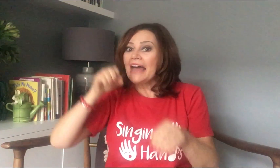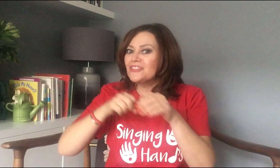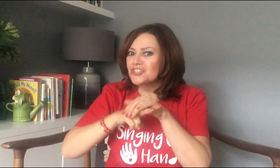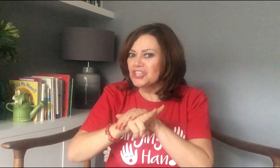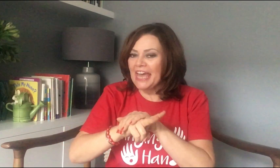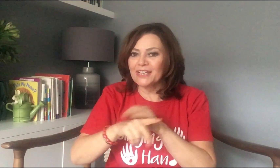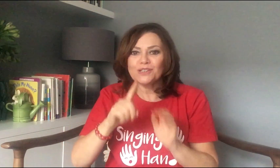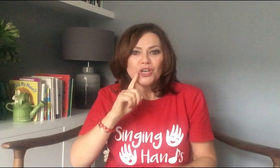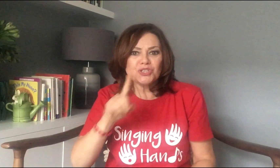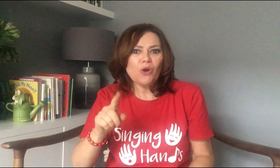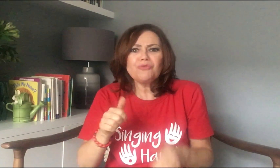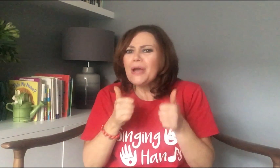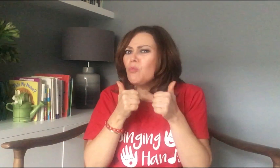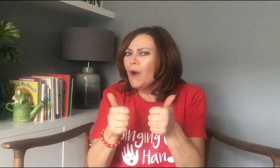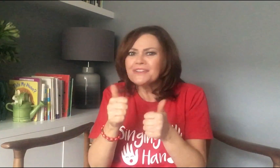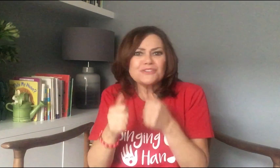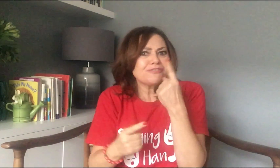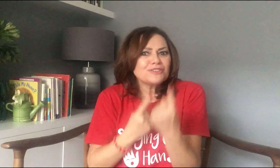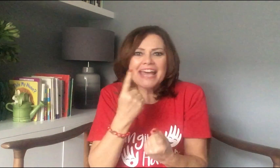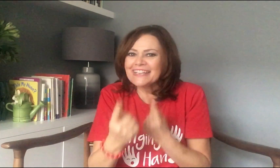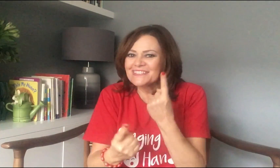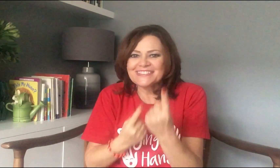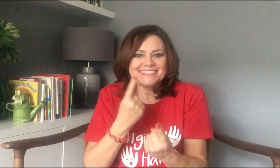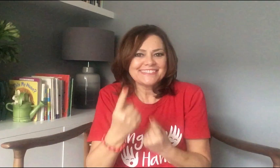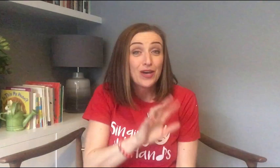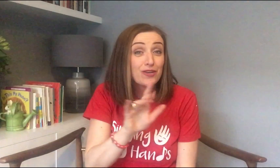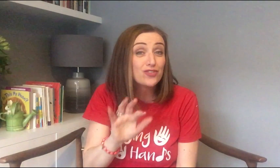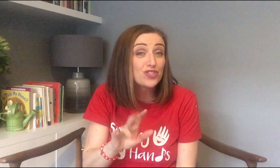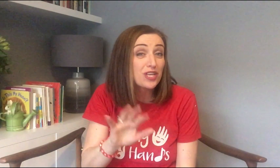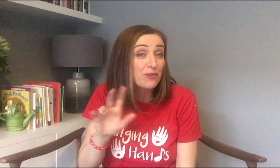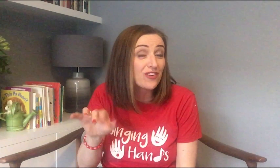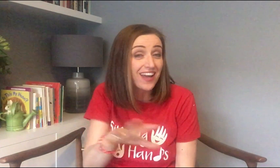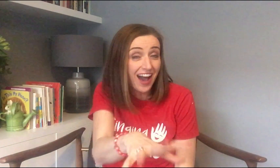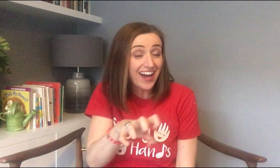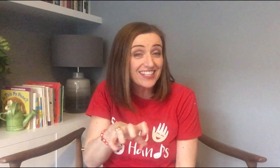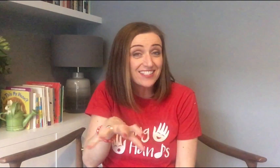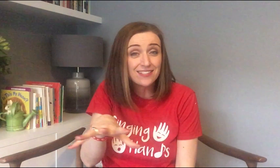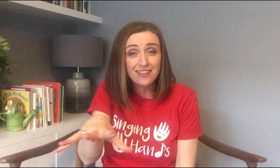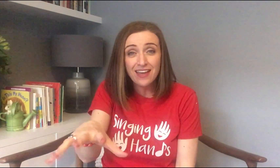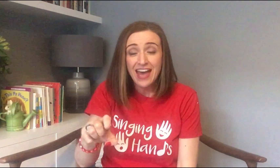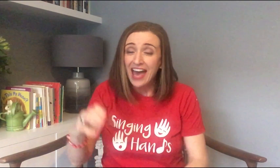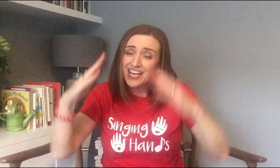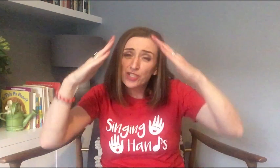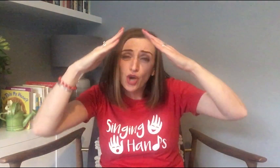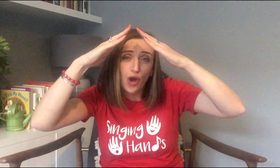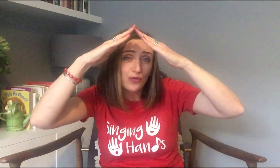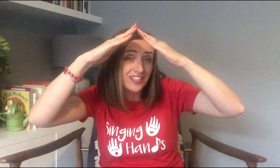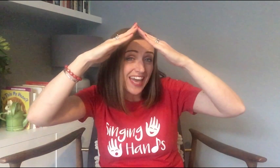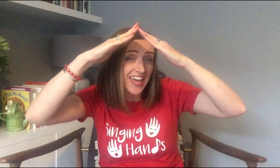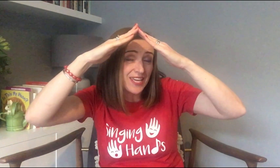the snail told their wonderful tale of shimmering ice and coral